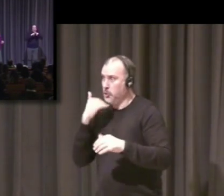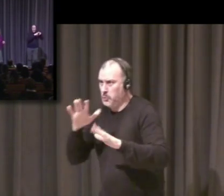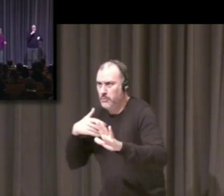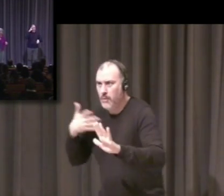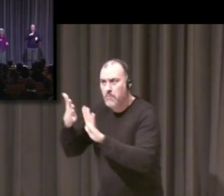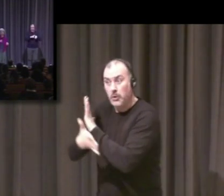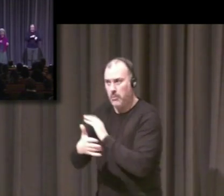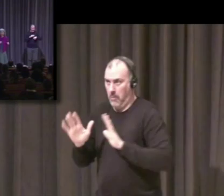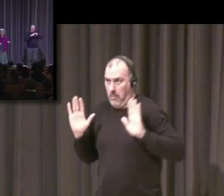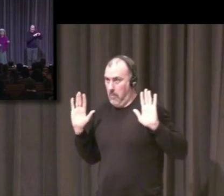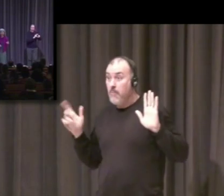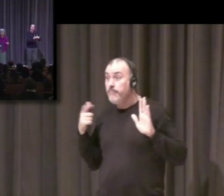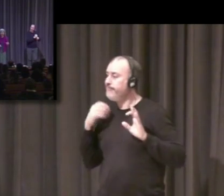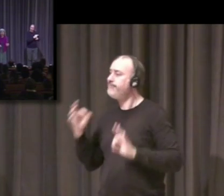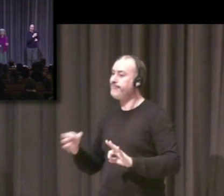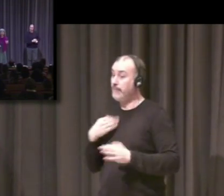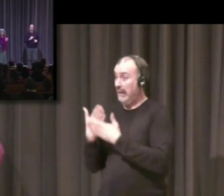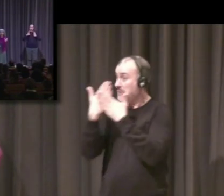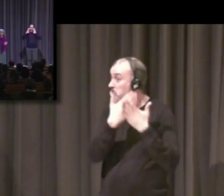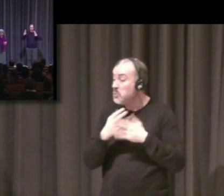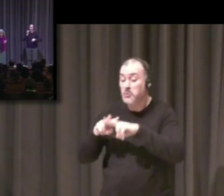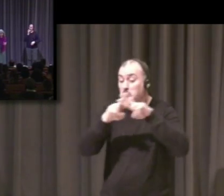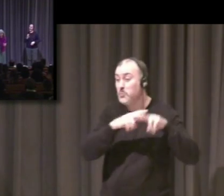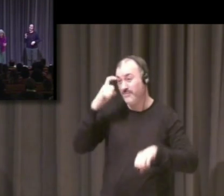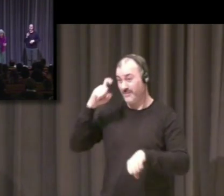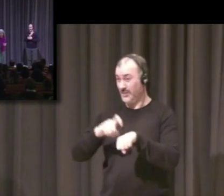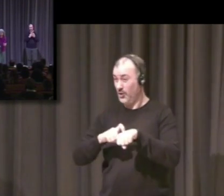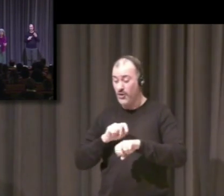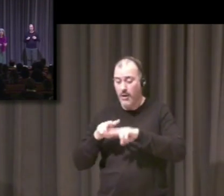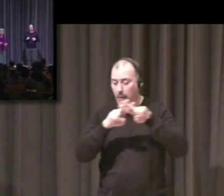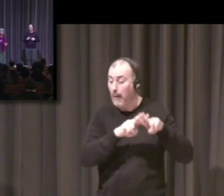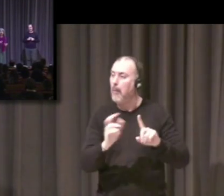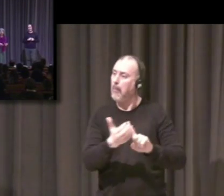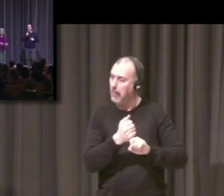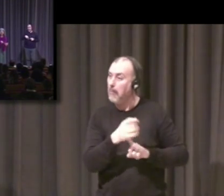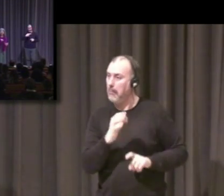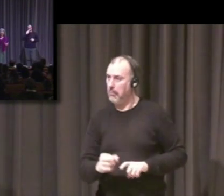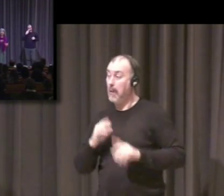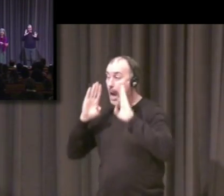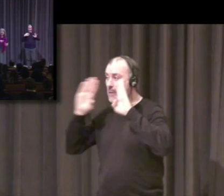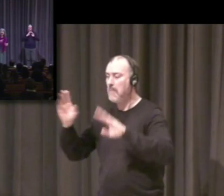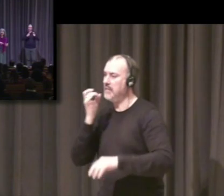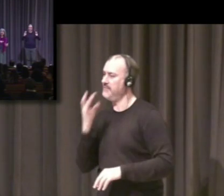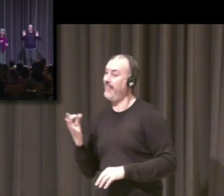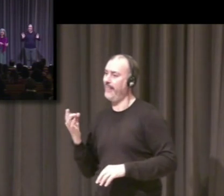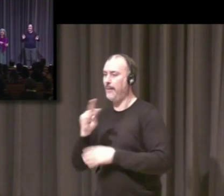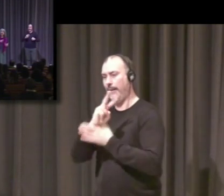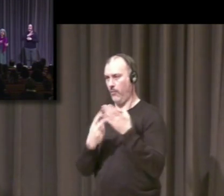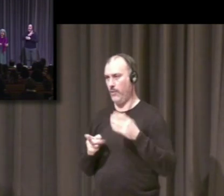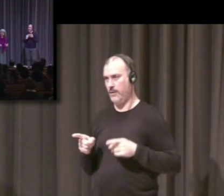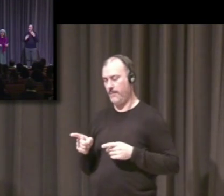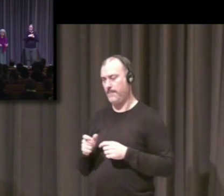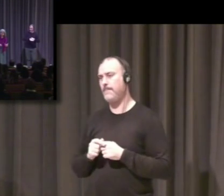And an interesting thing is that the bilingual child uses more